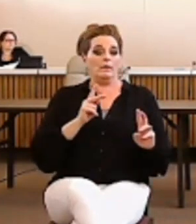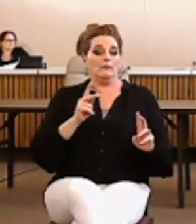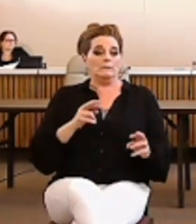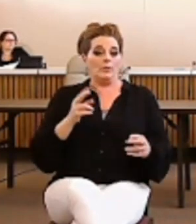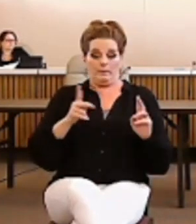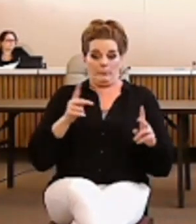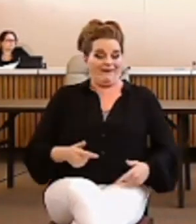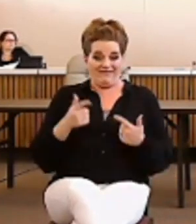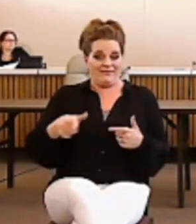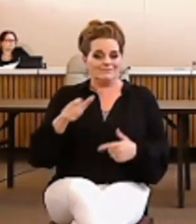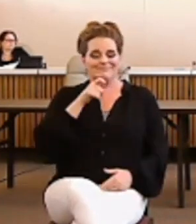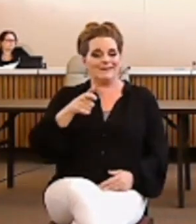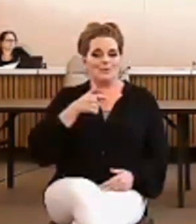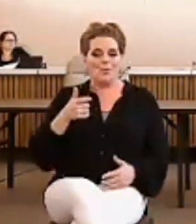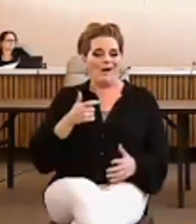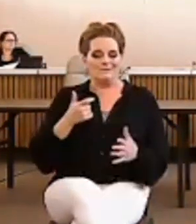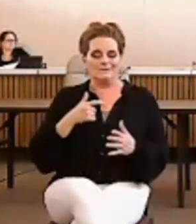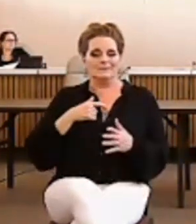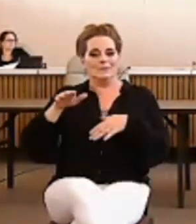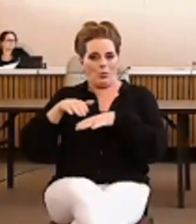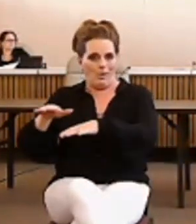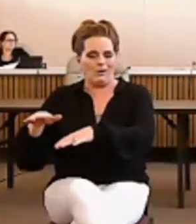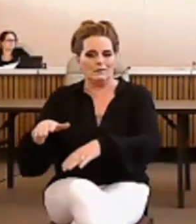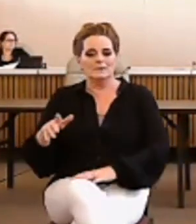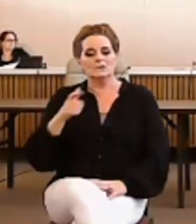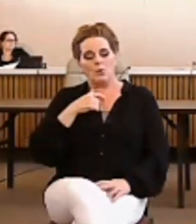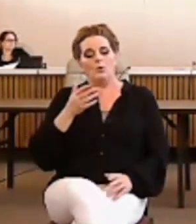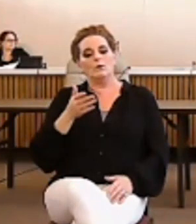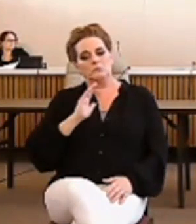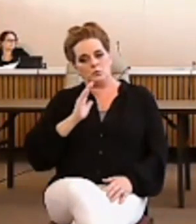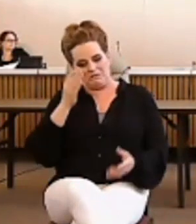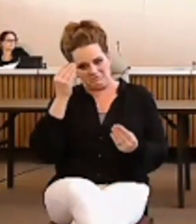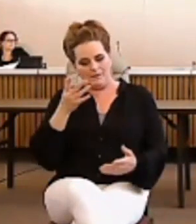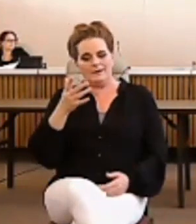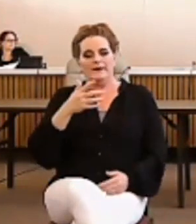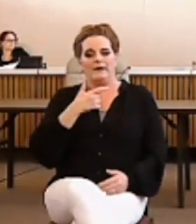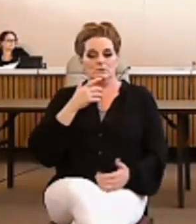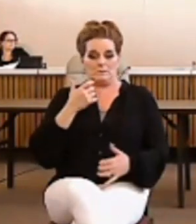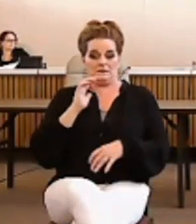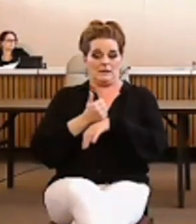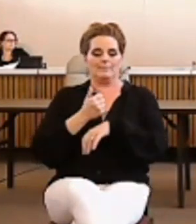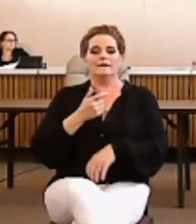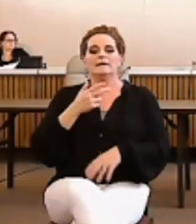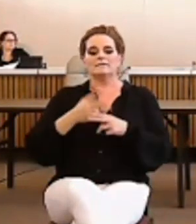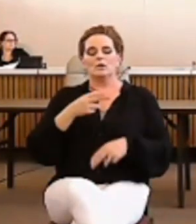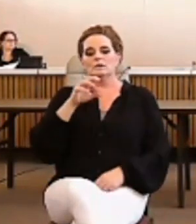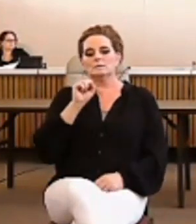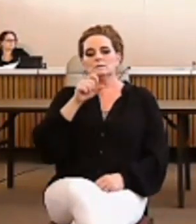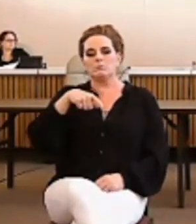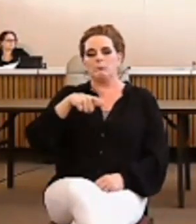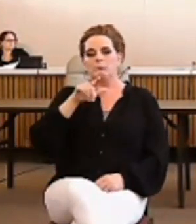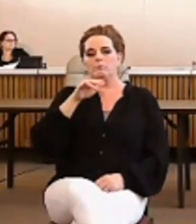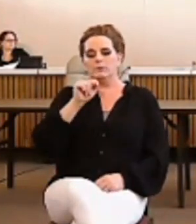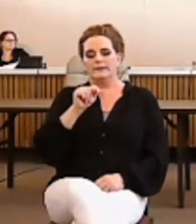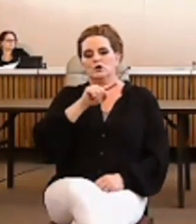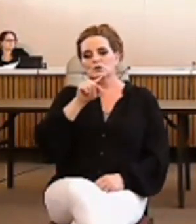near their people near their houses. So we let them know of something we had put in place that it's called split zoning. So